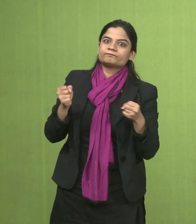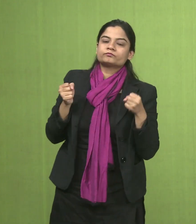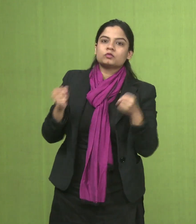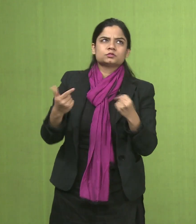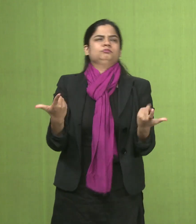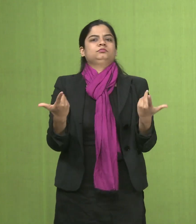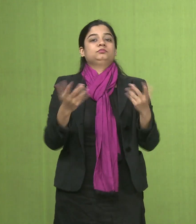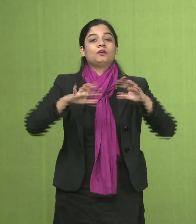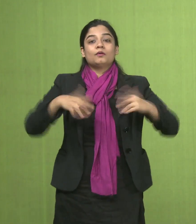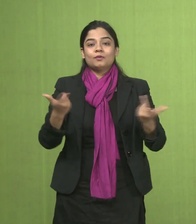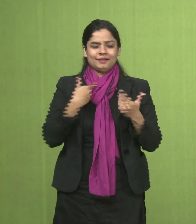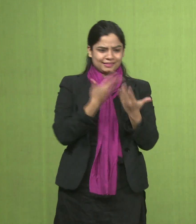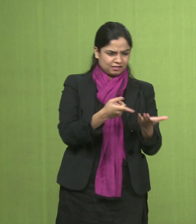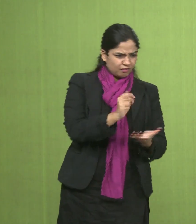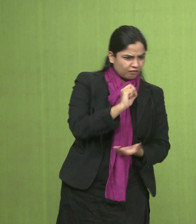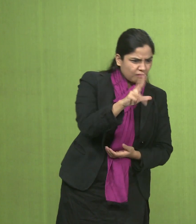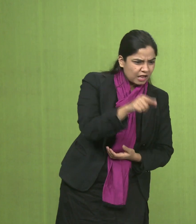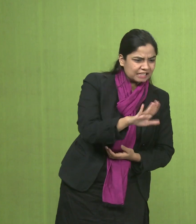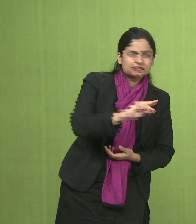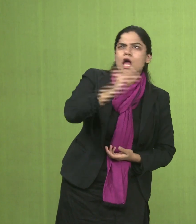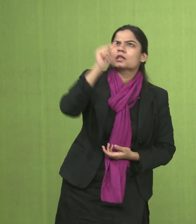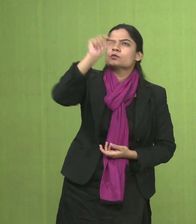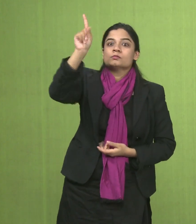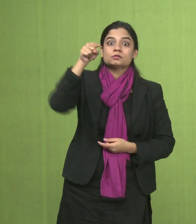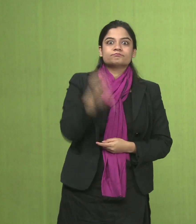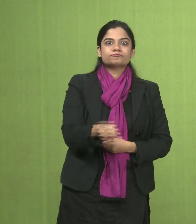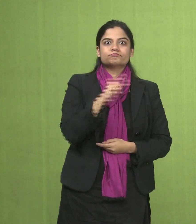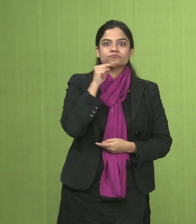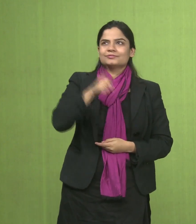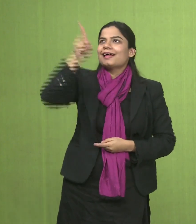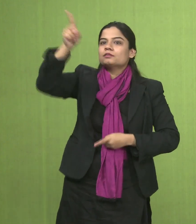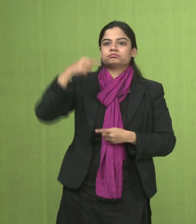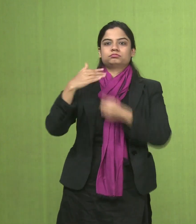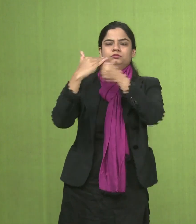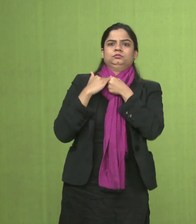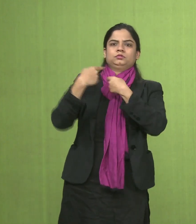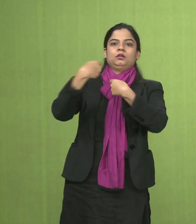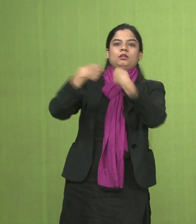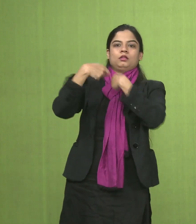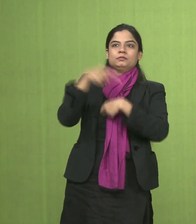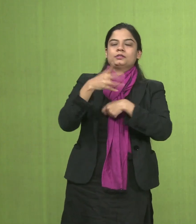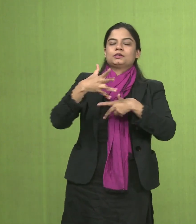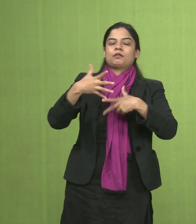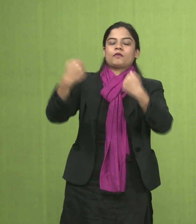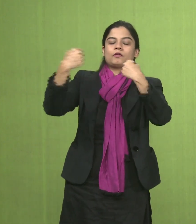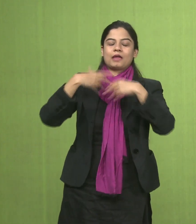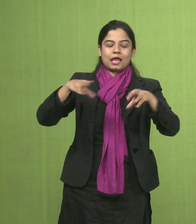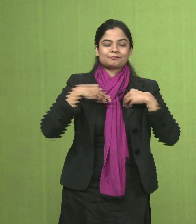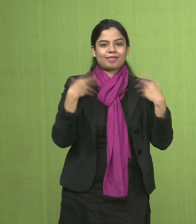true information, but they will really convince us to buy expensive things. Sometimes they behave rudely also and will not show us